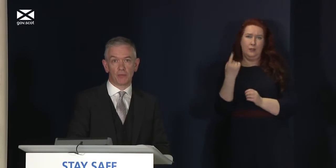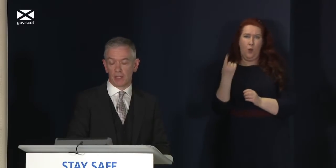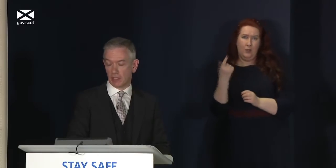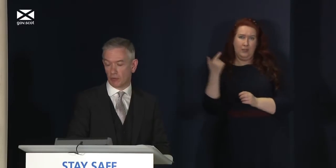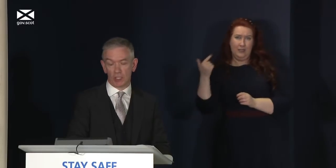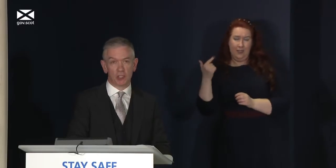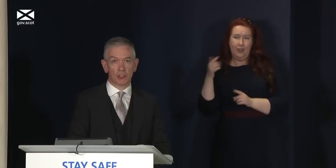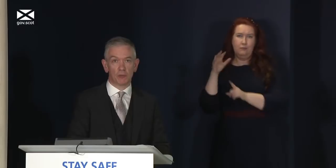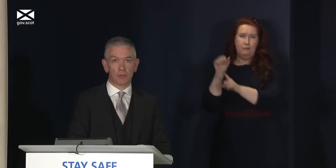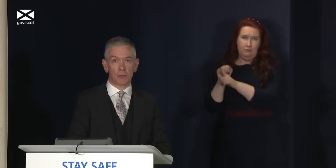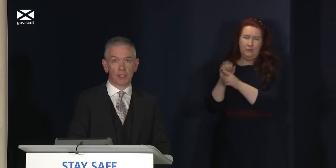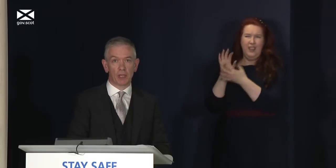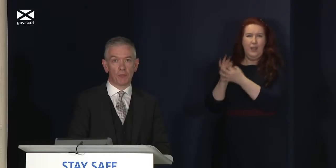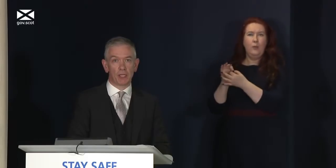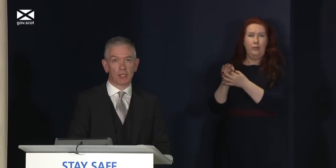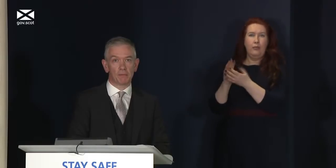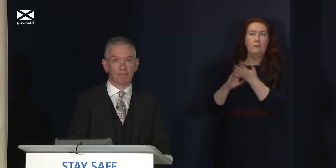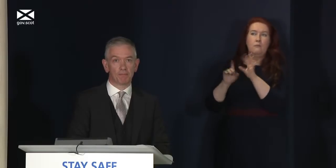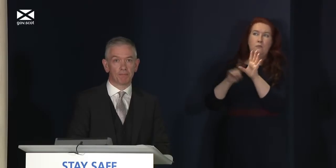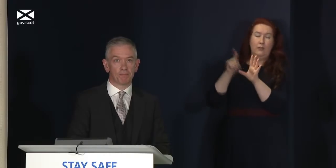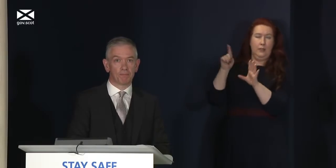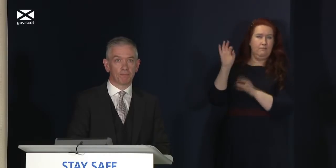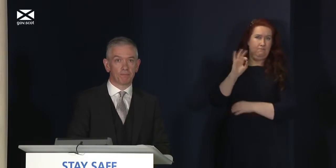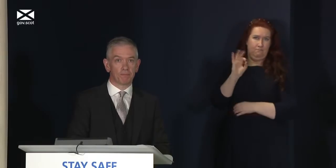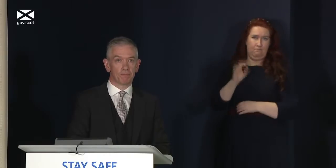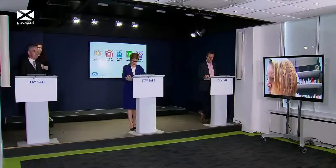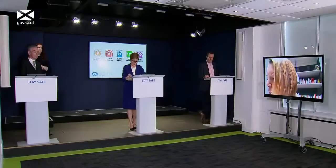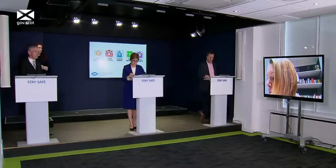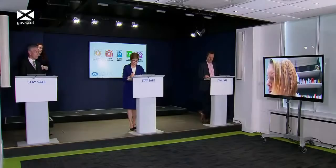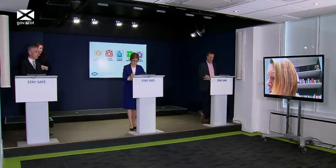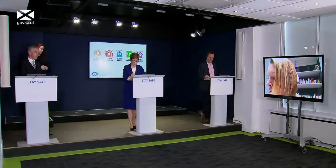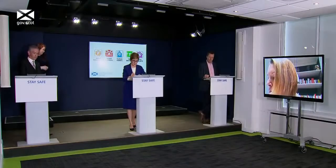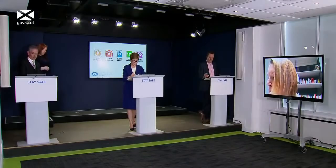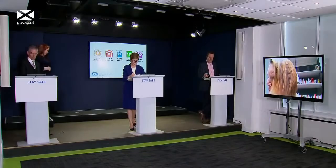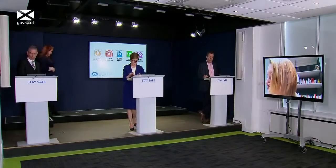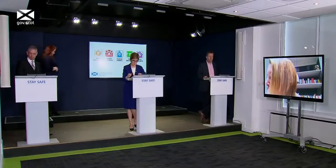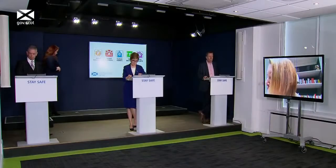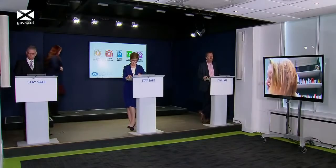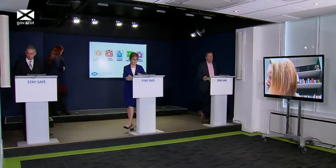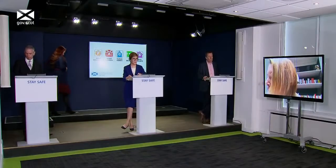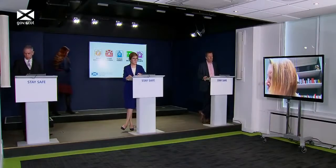were identified in relation to the Murray outbreak. Vivian Aitken from the Record.